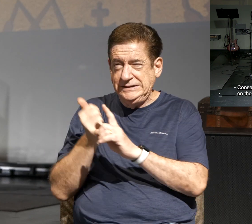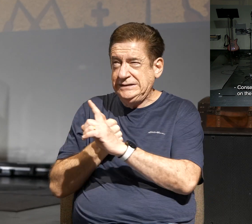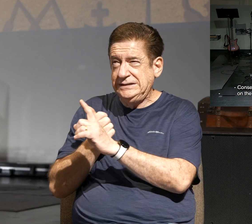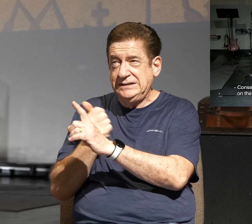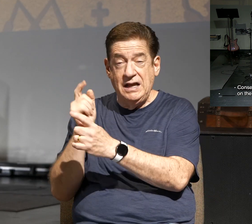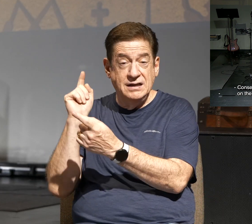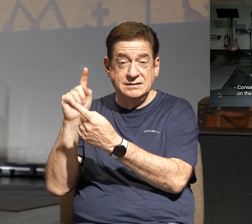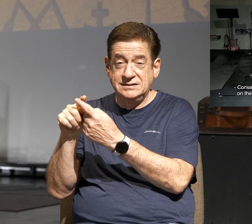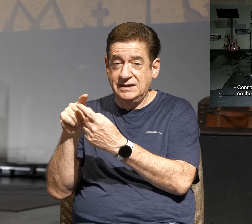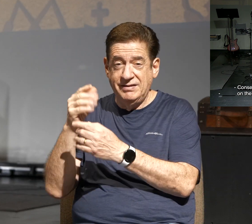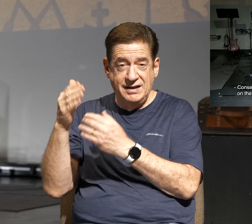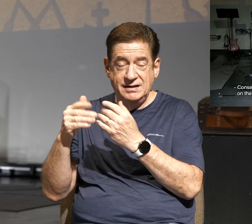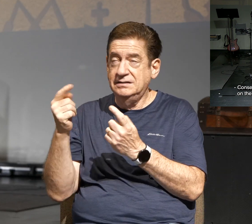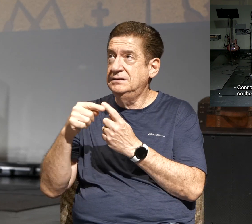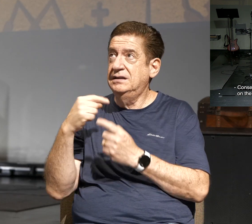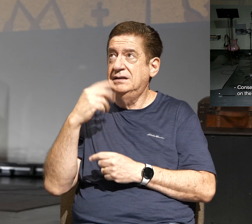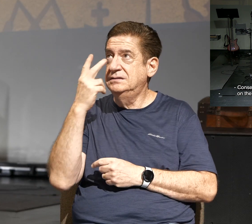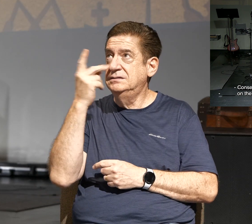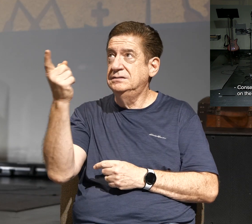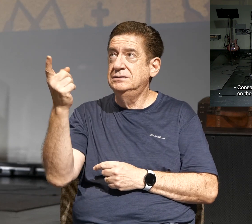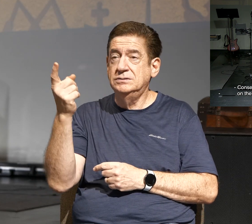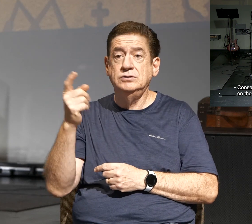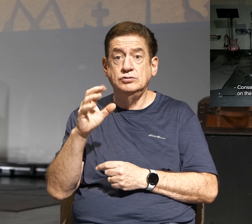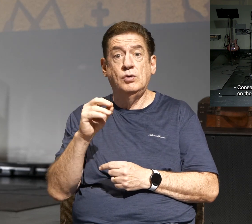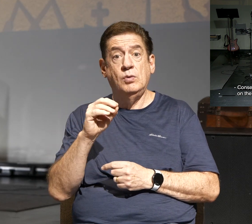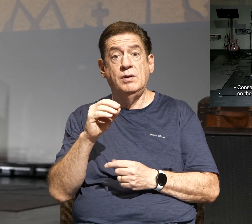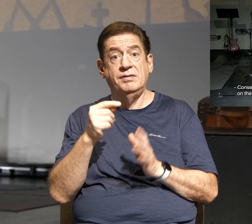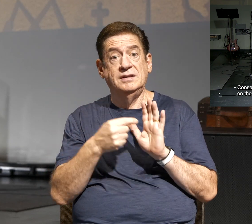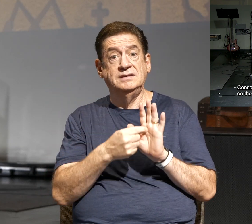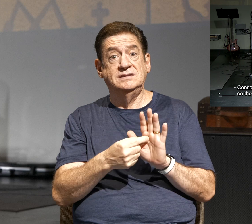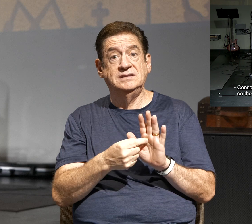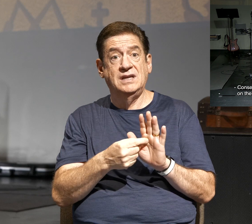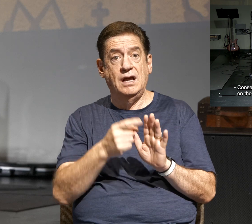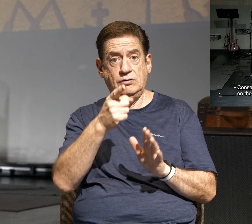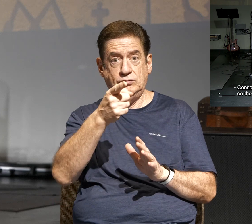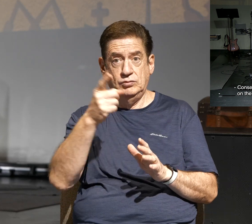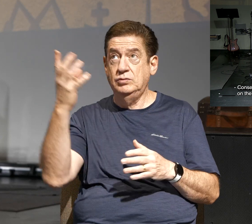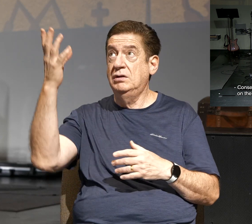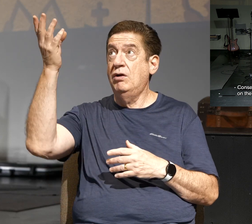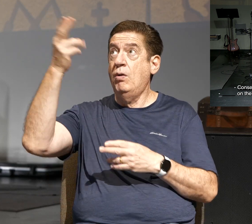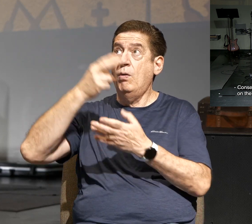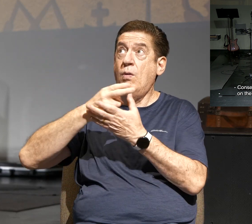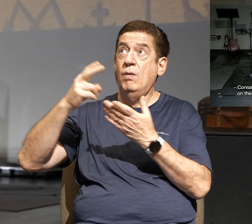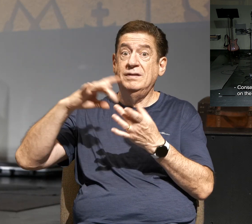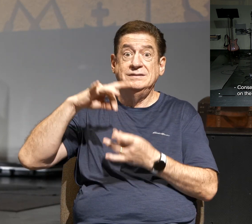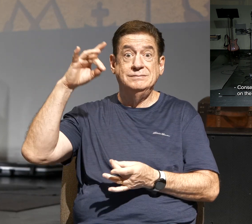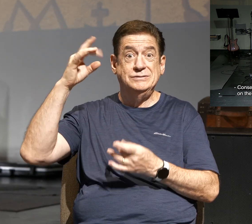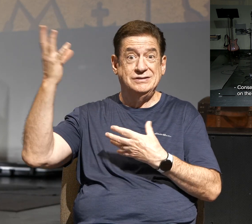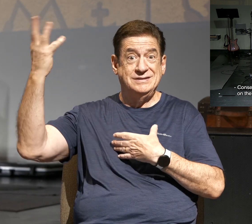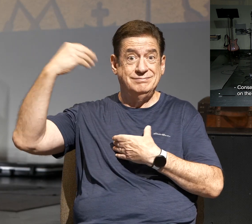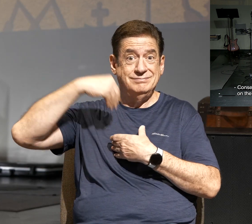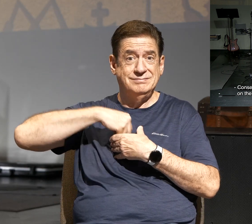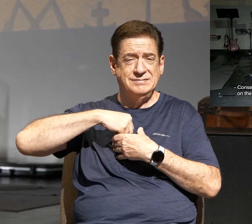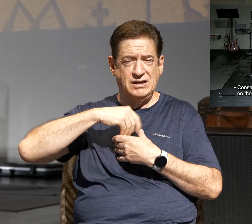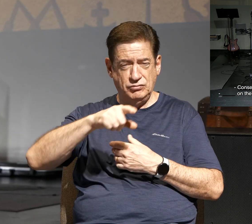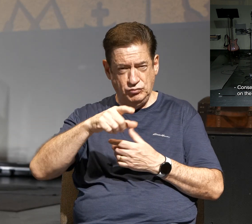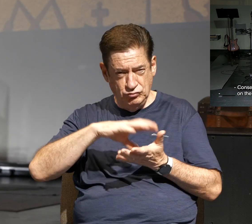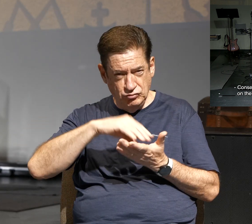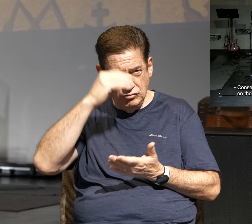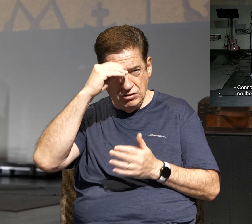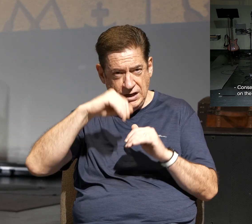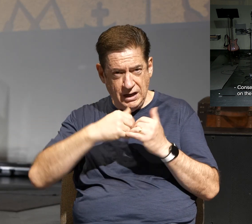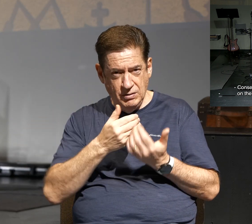see you. So the sign that you are indwelt by the Holy Spirit and you're learning to consecrate your